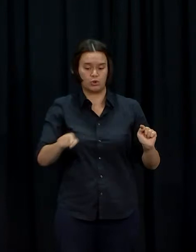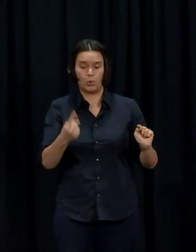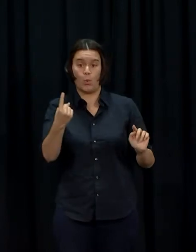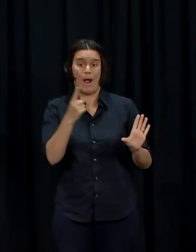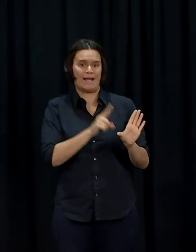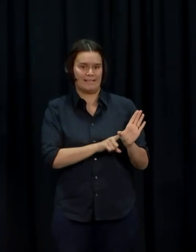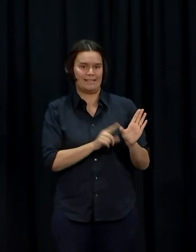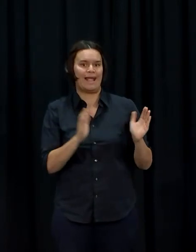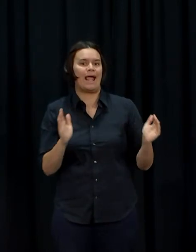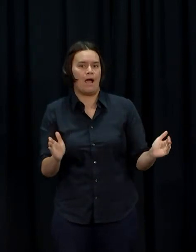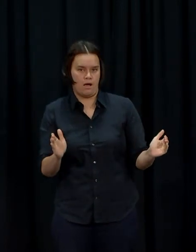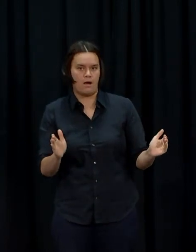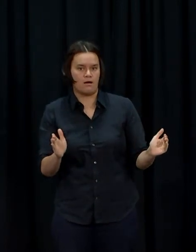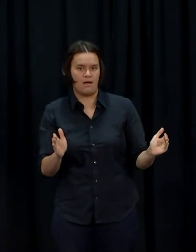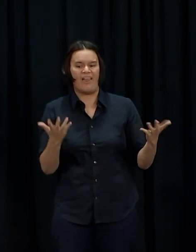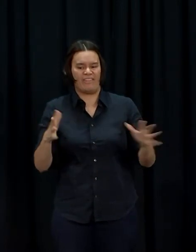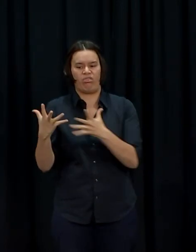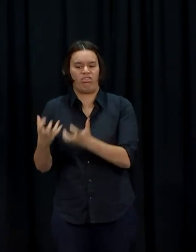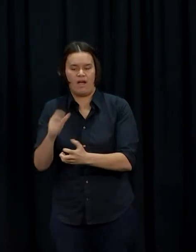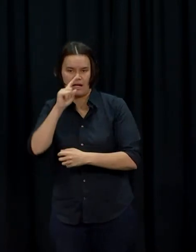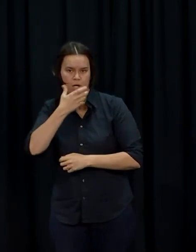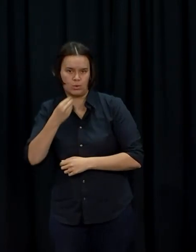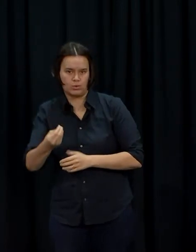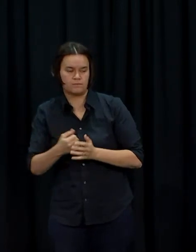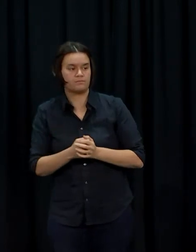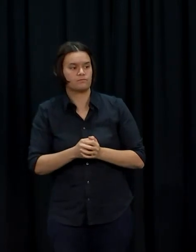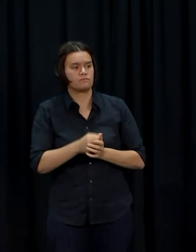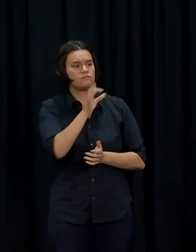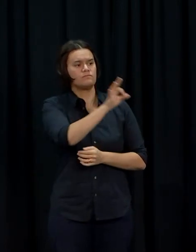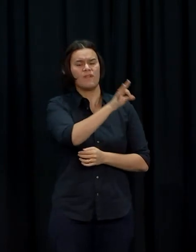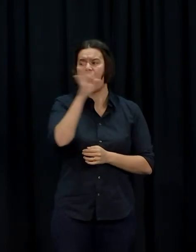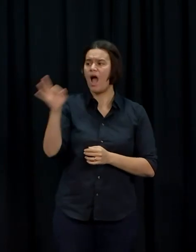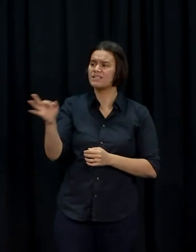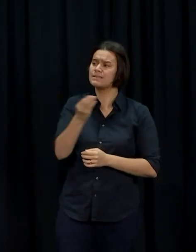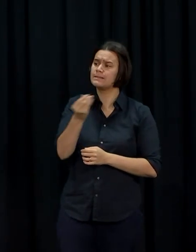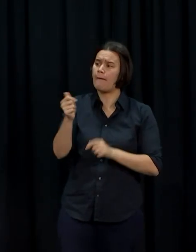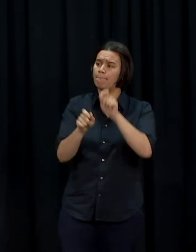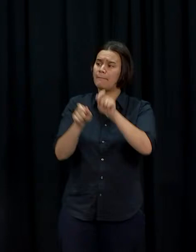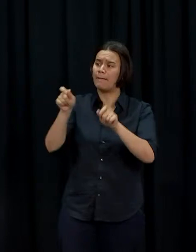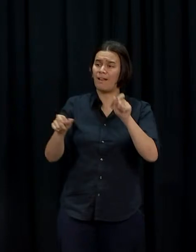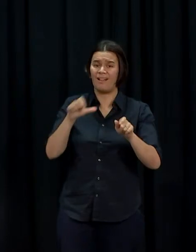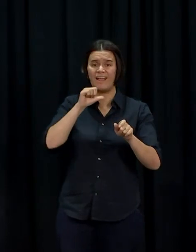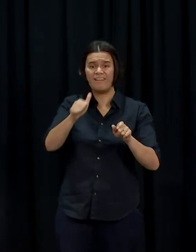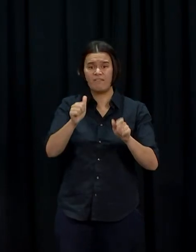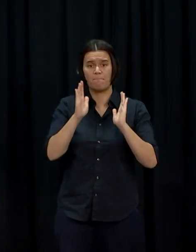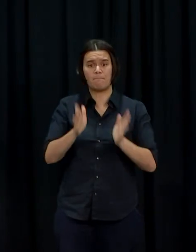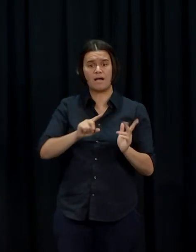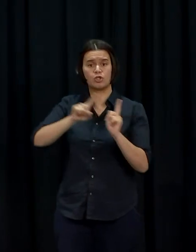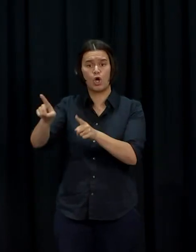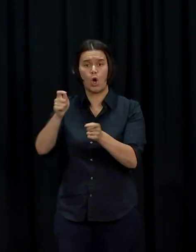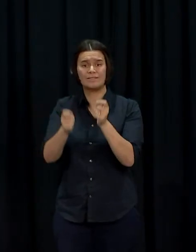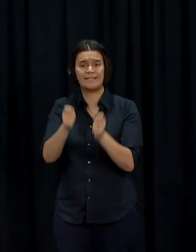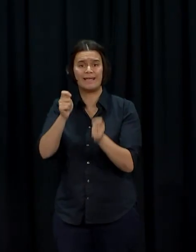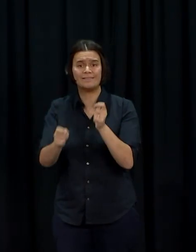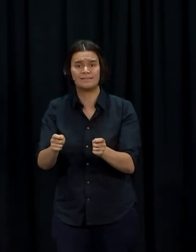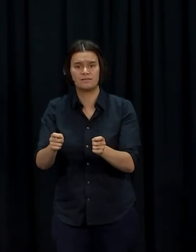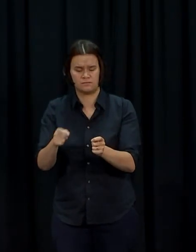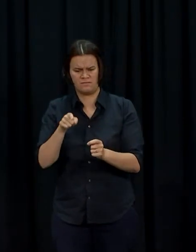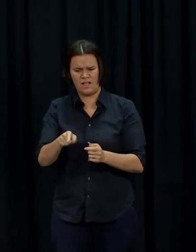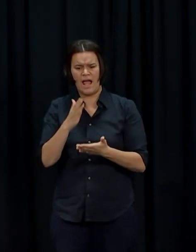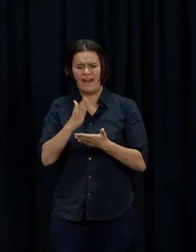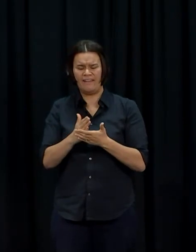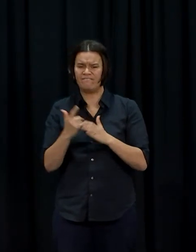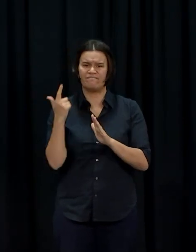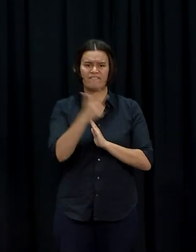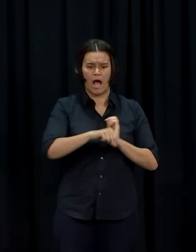Omicron's in the community, but some people in rural New Zealand who have to drive over an hour and a half to get tested, whether it's PCR or rapid antigen.